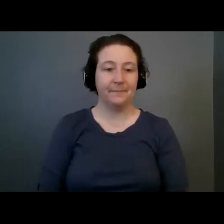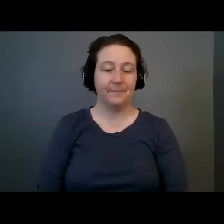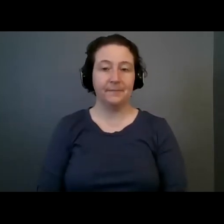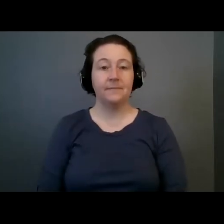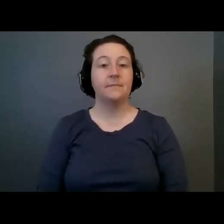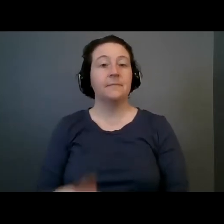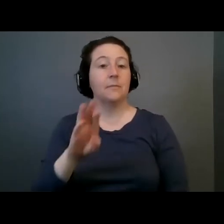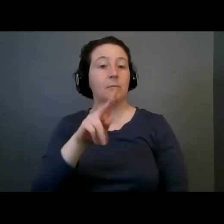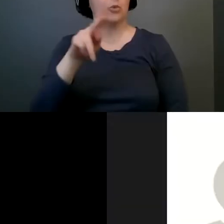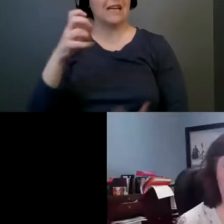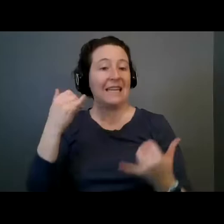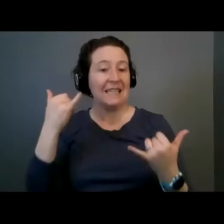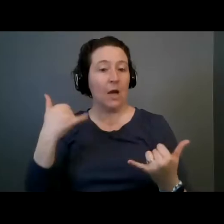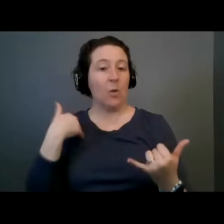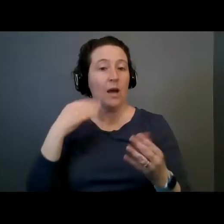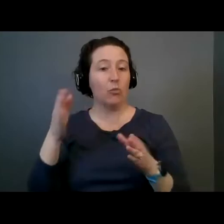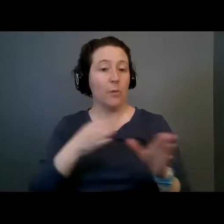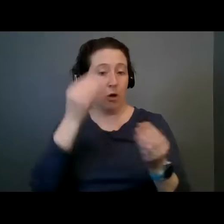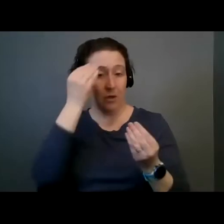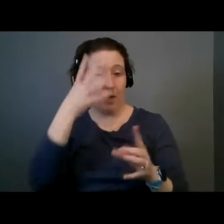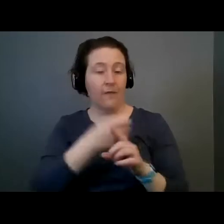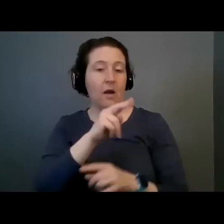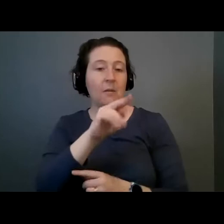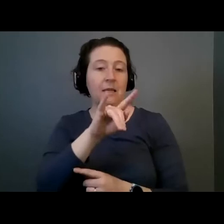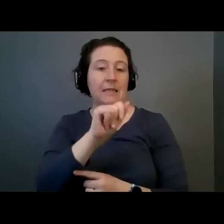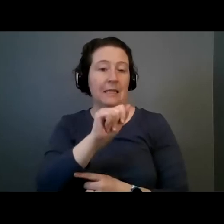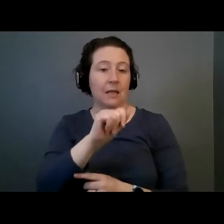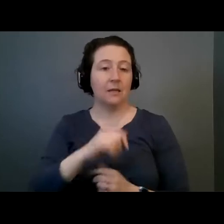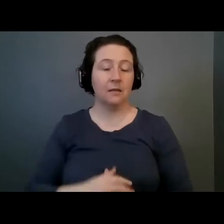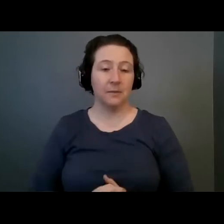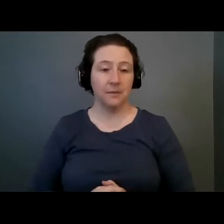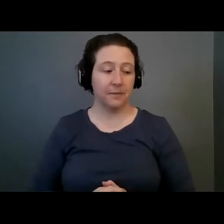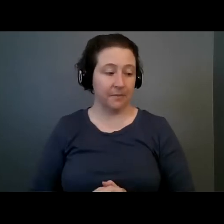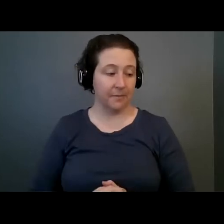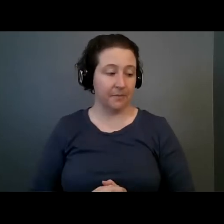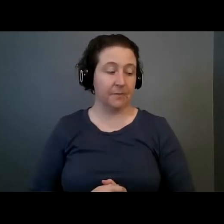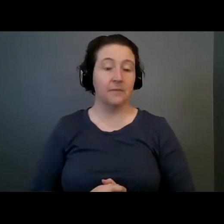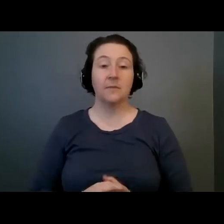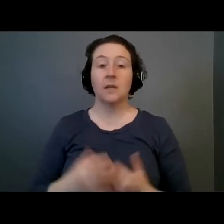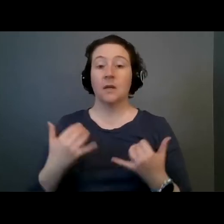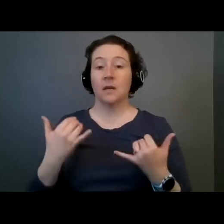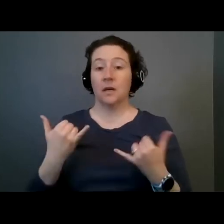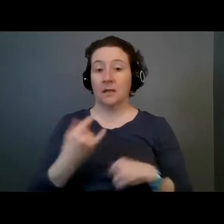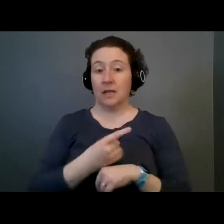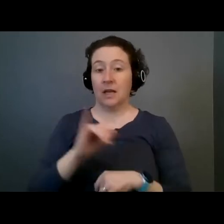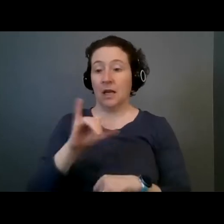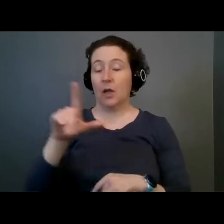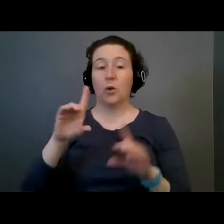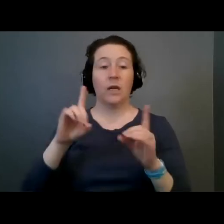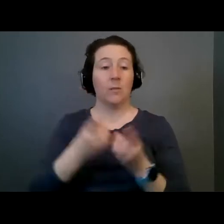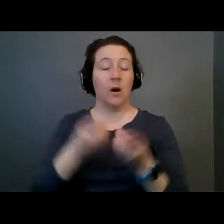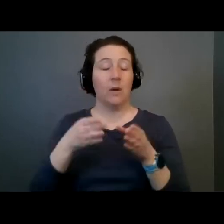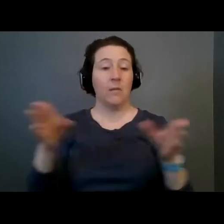Okay, now we'll hear some prepared information starting with Nita Ludwig. Starting today, the Illinois Department of Public Health